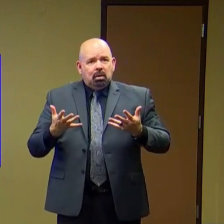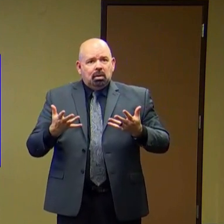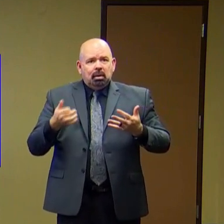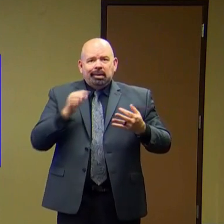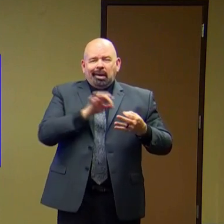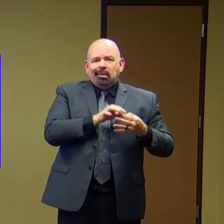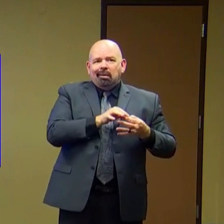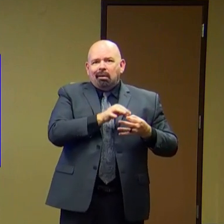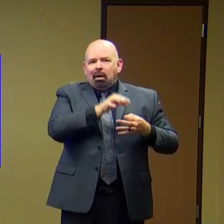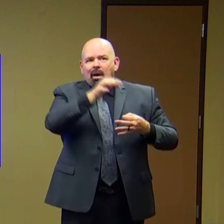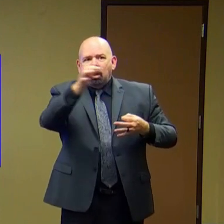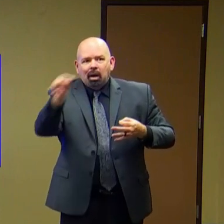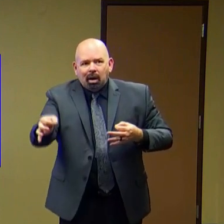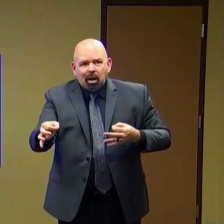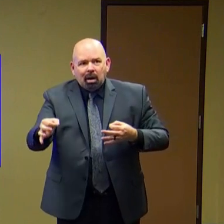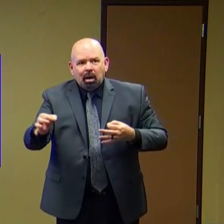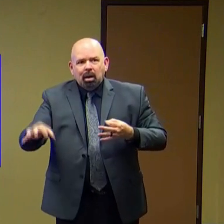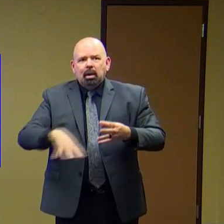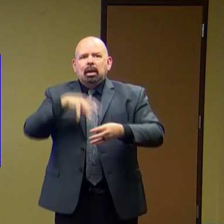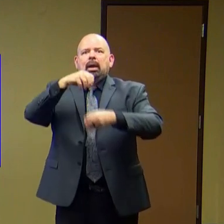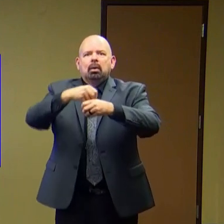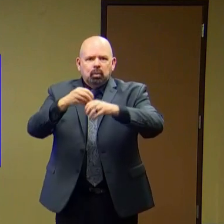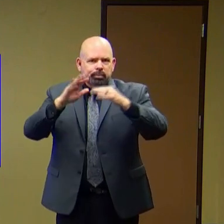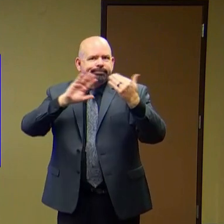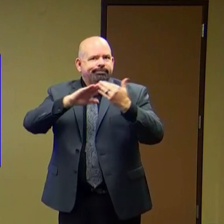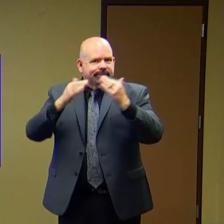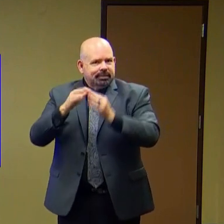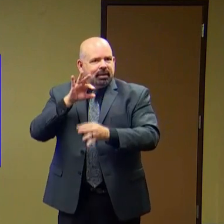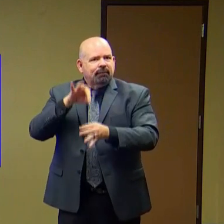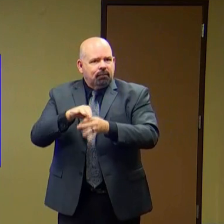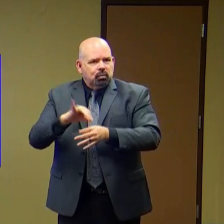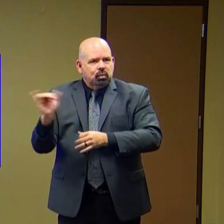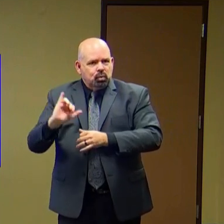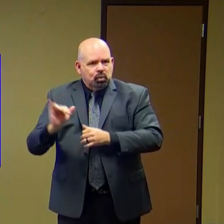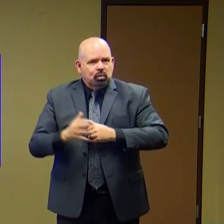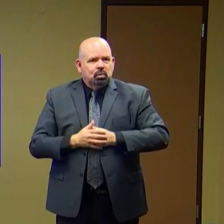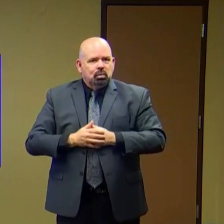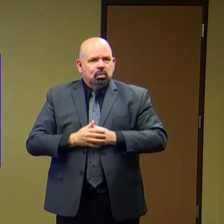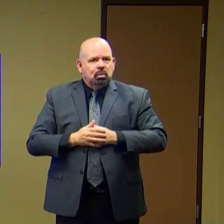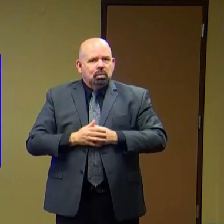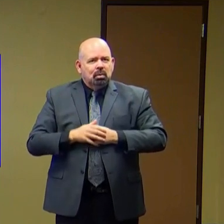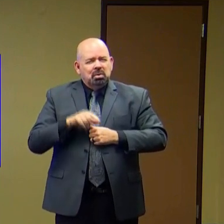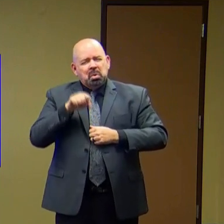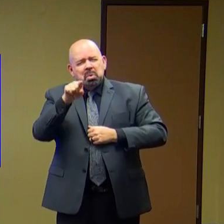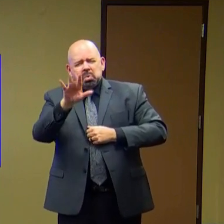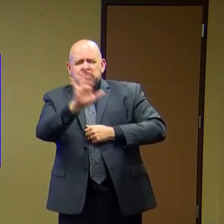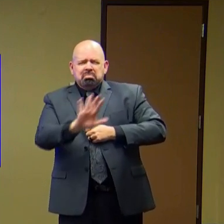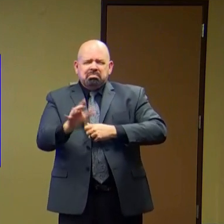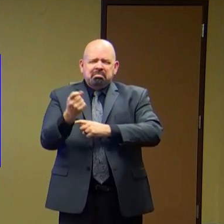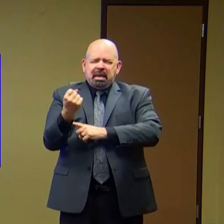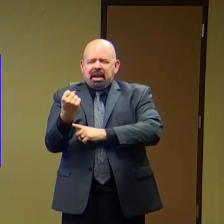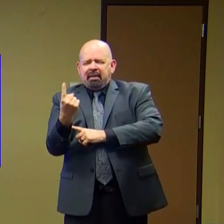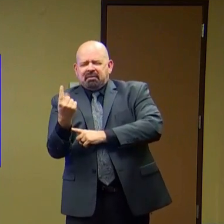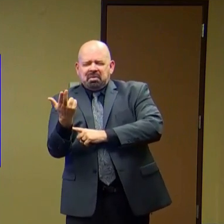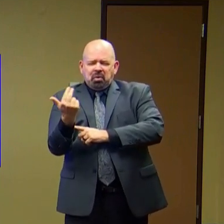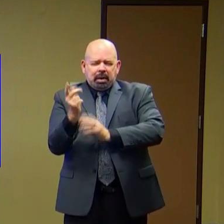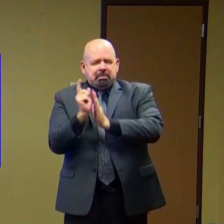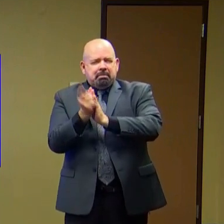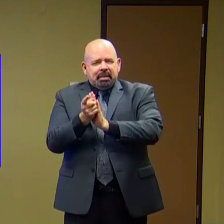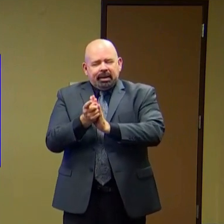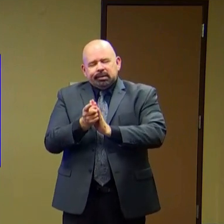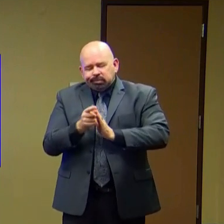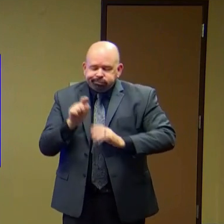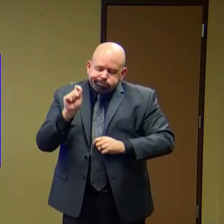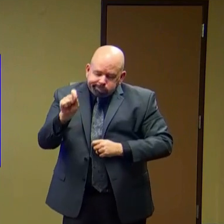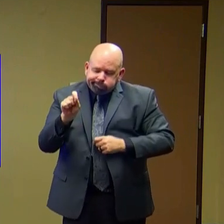minutes to vote. Well, that's twice as long. If we have 40% of our votes show up on election day